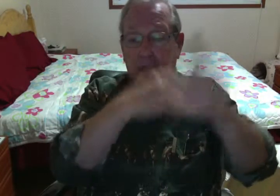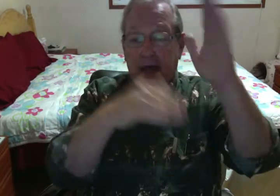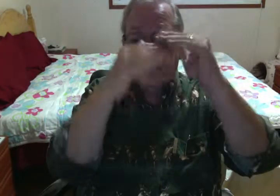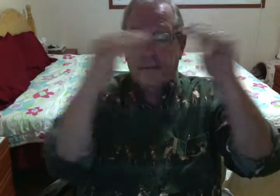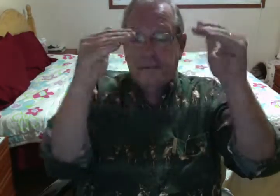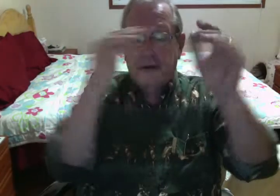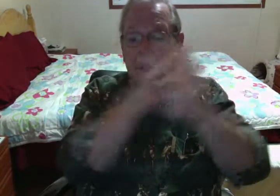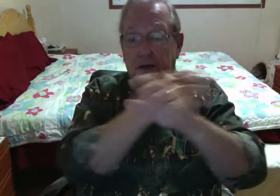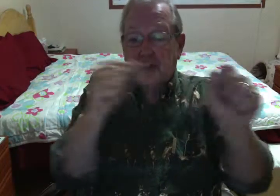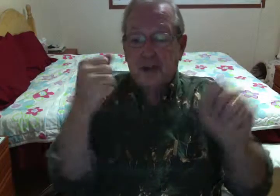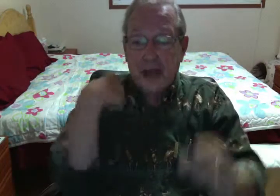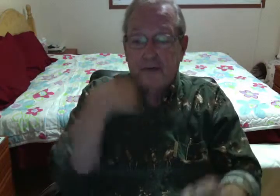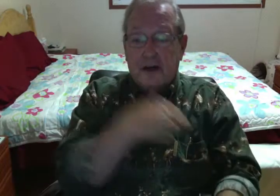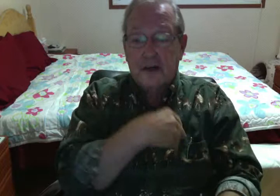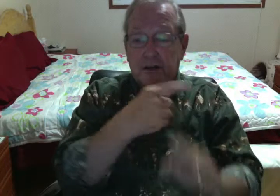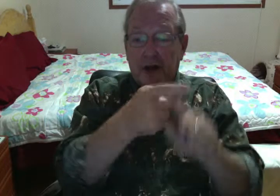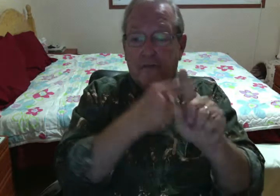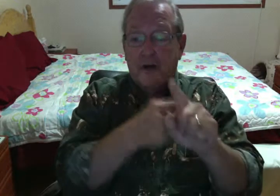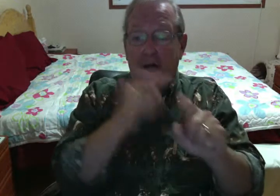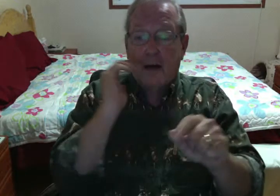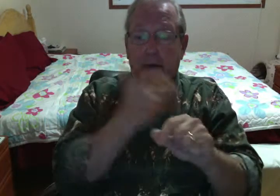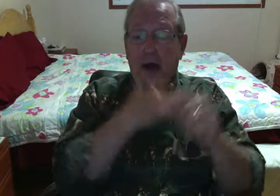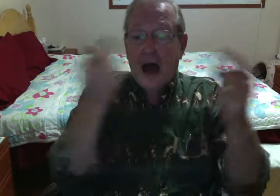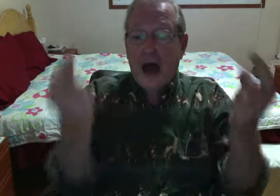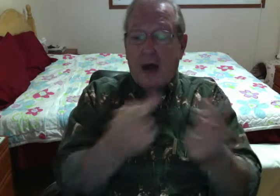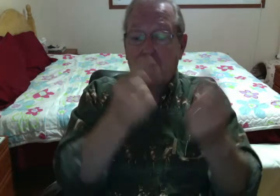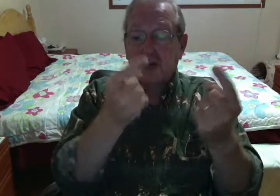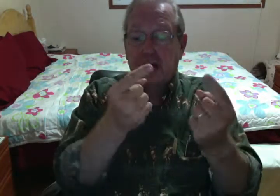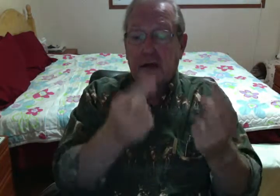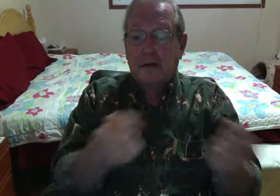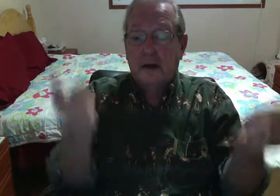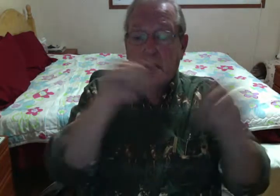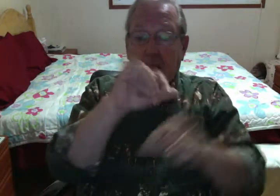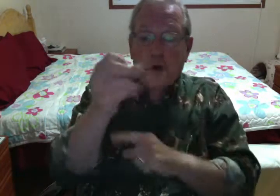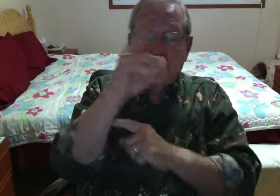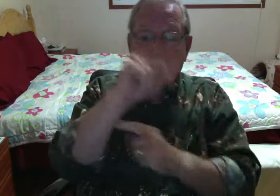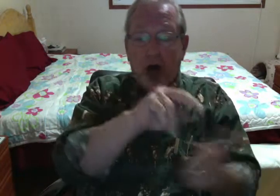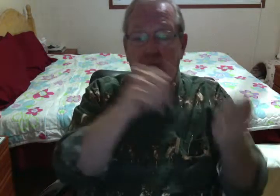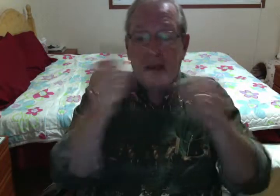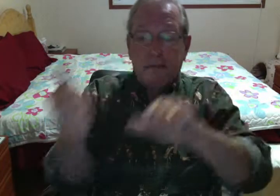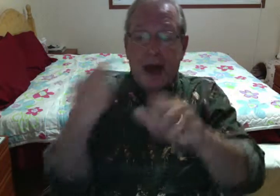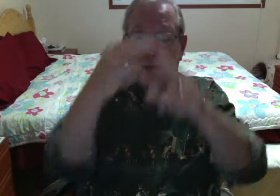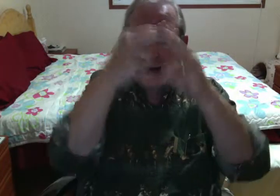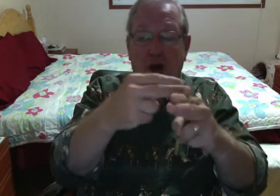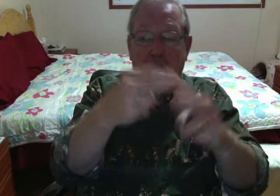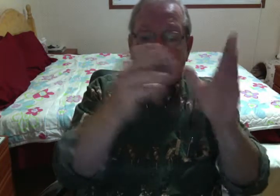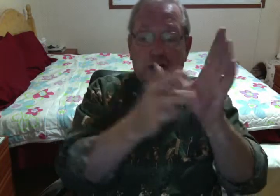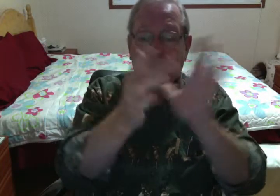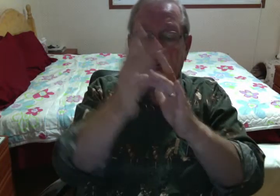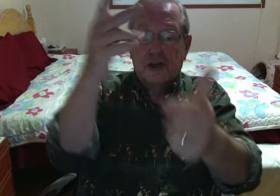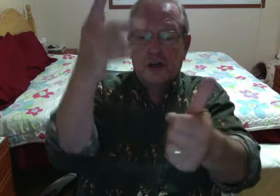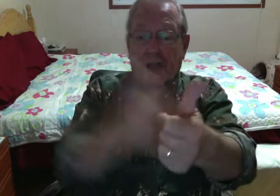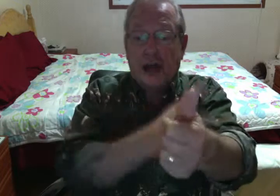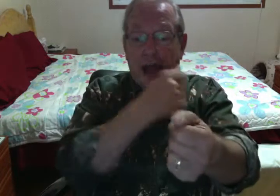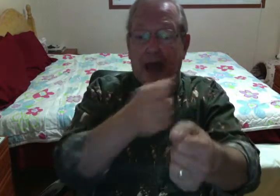heaven to save us from our sin. When John the Baptist called Jesus the Lamb